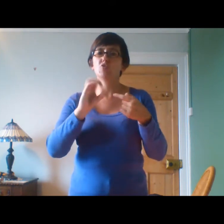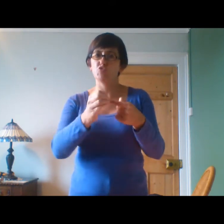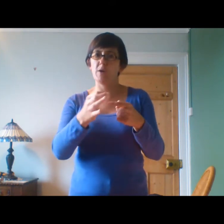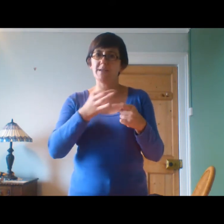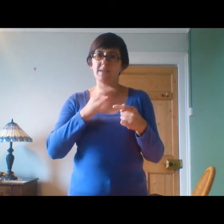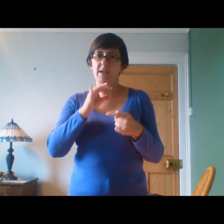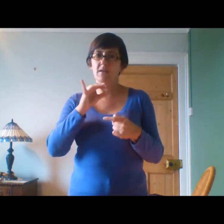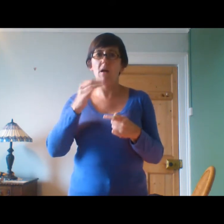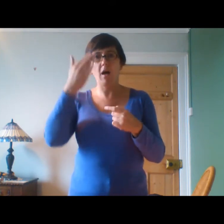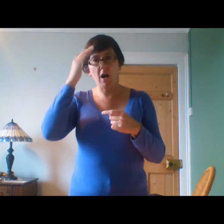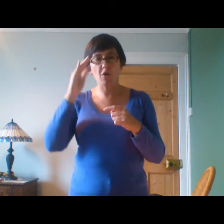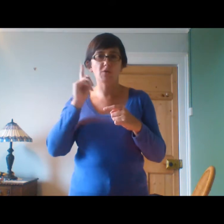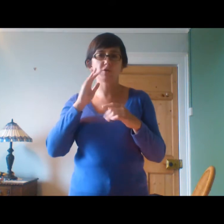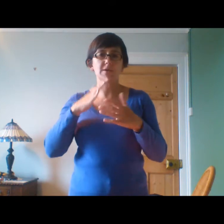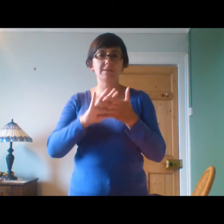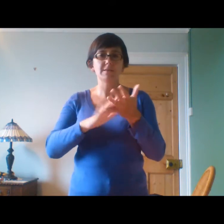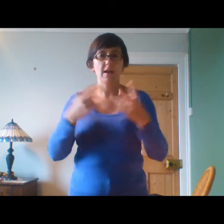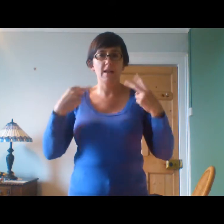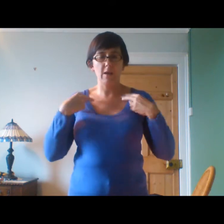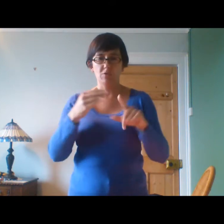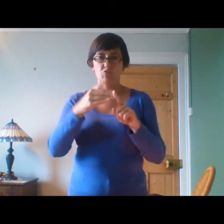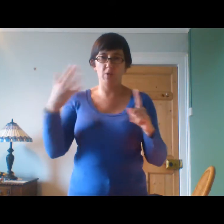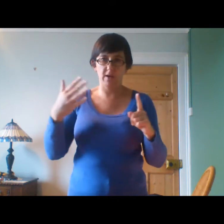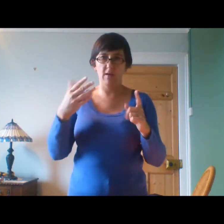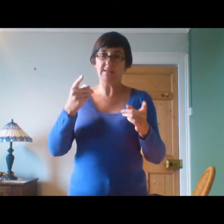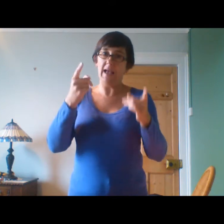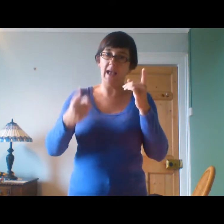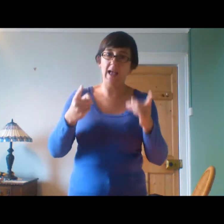Language recognised as a language. As a language, I mean,